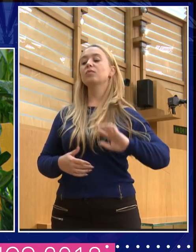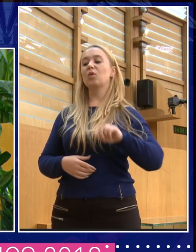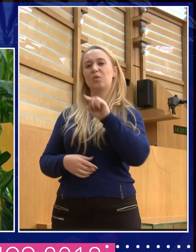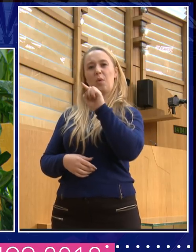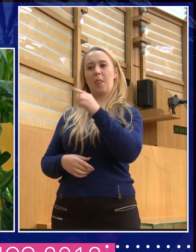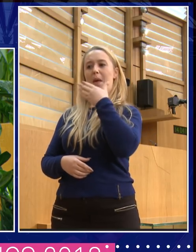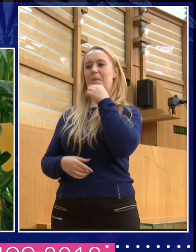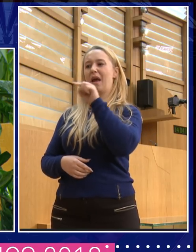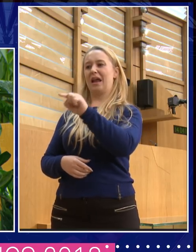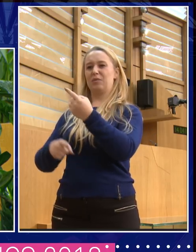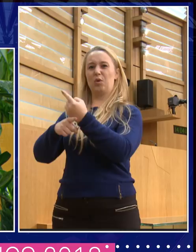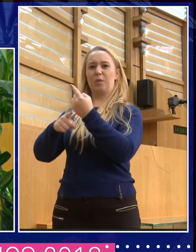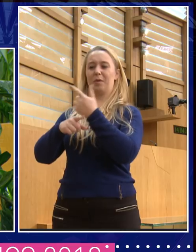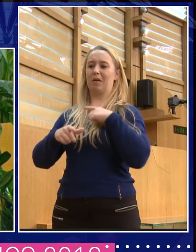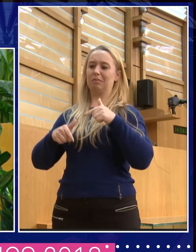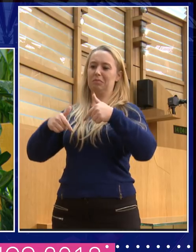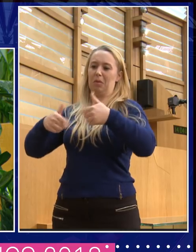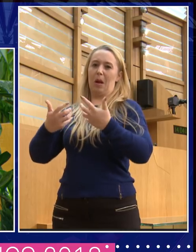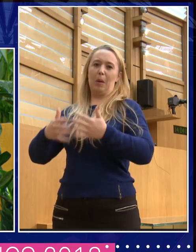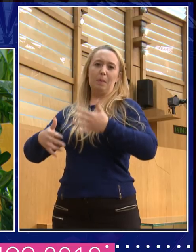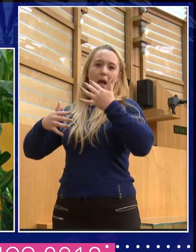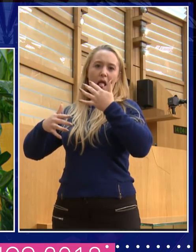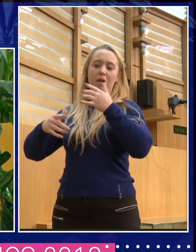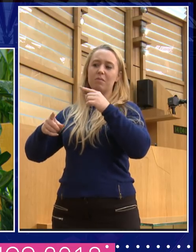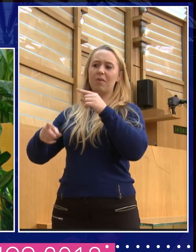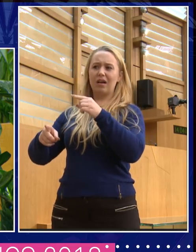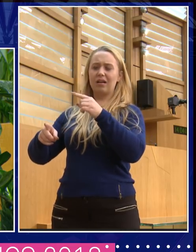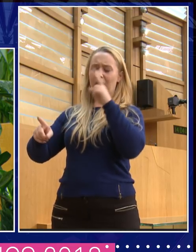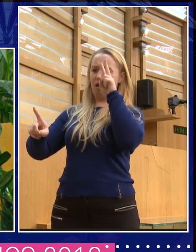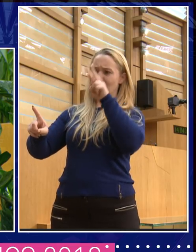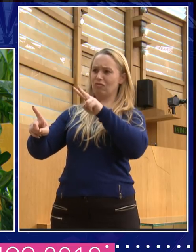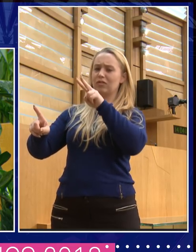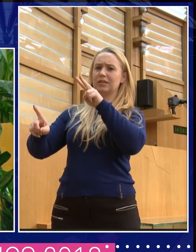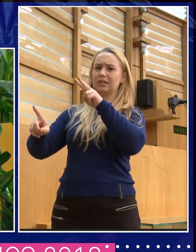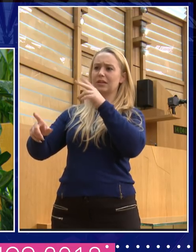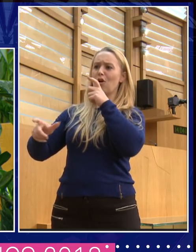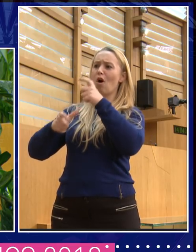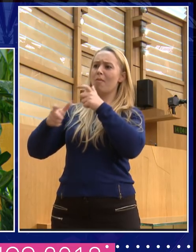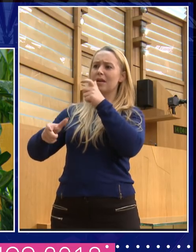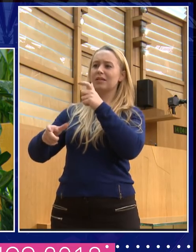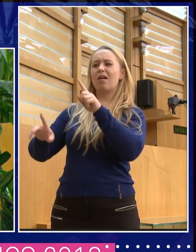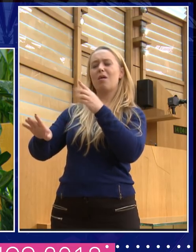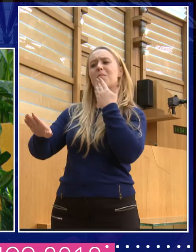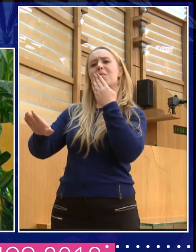might smell like, I think, was the burden of it. And I, I said something like, would you please take that down?